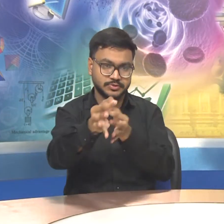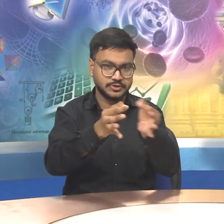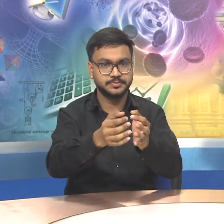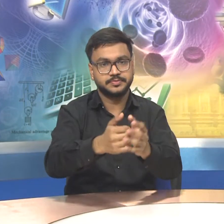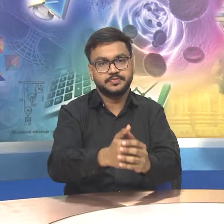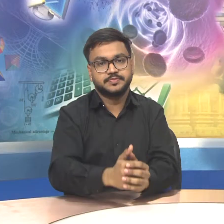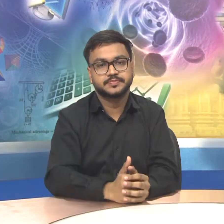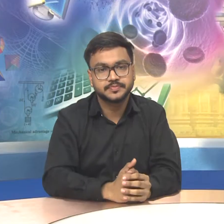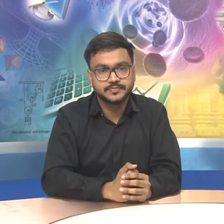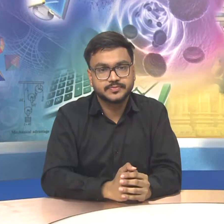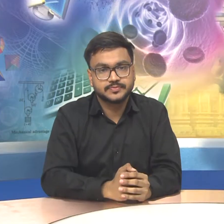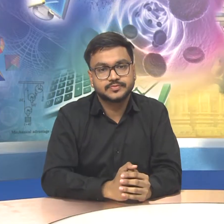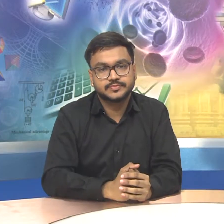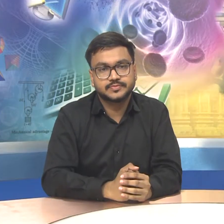the Supreme Court of India.